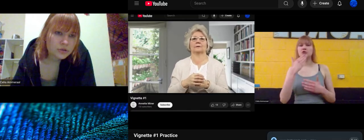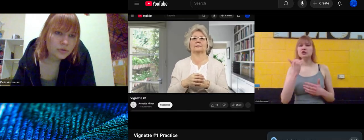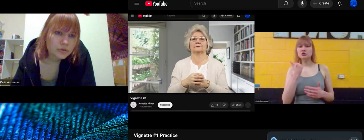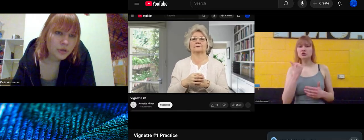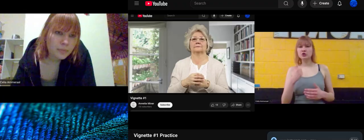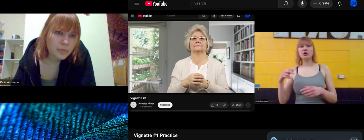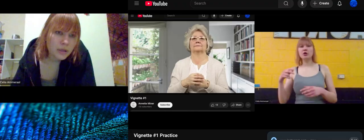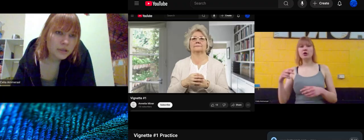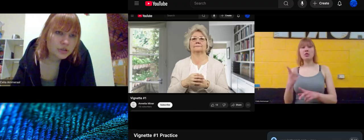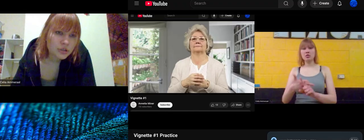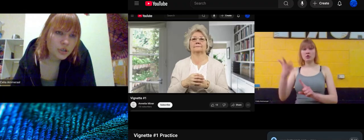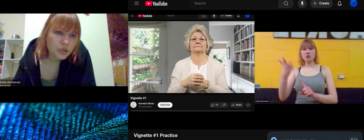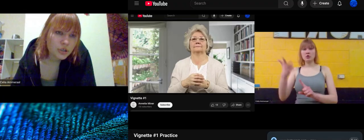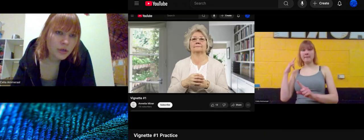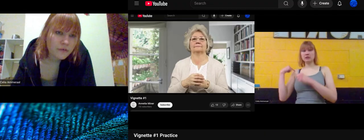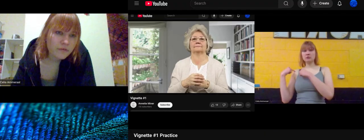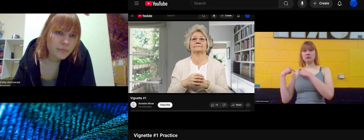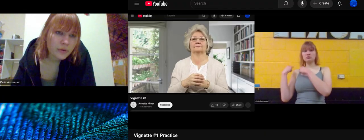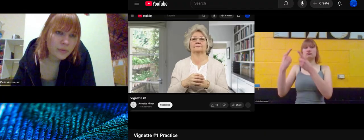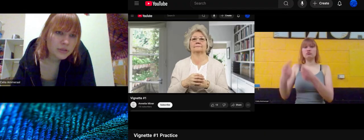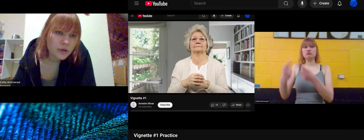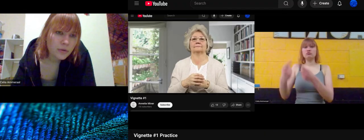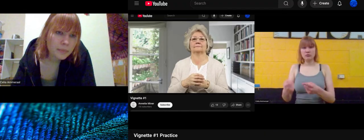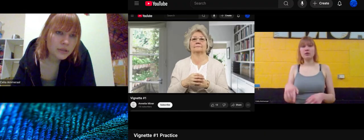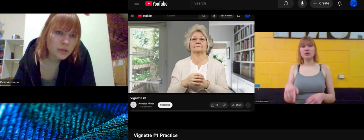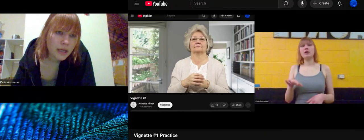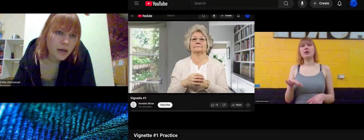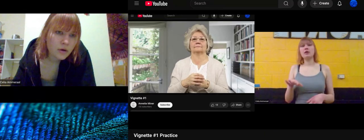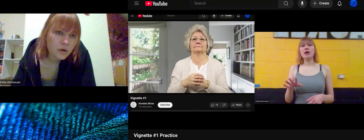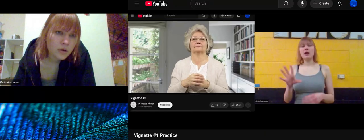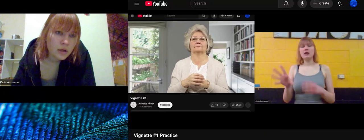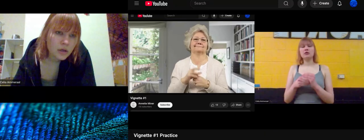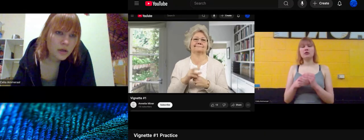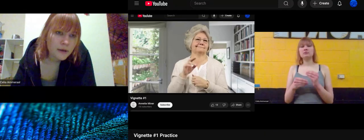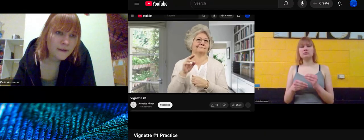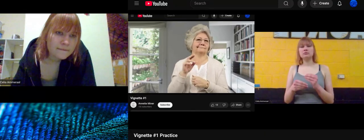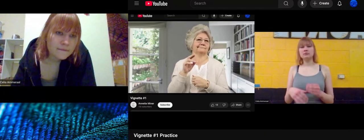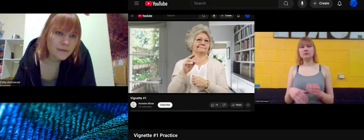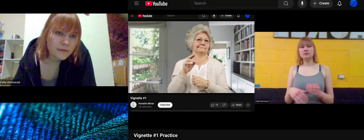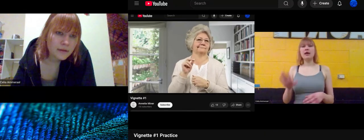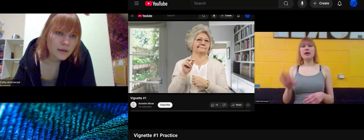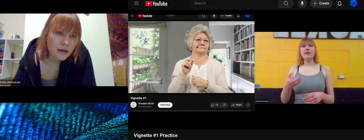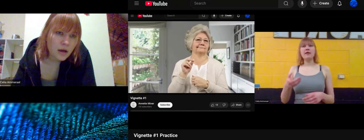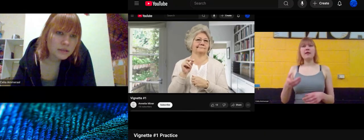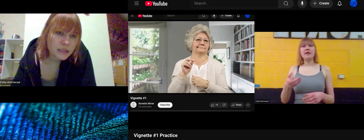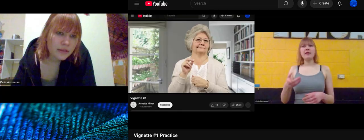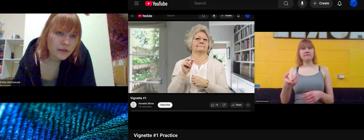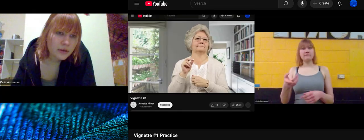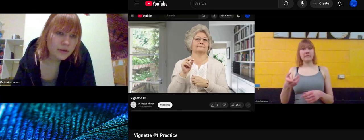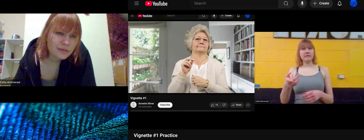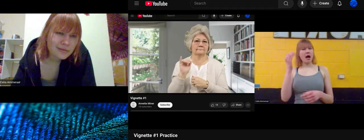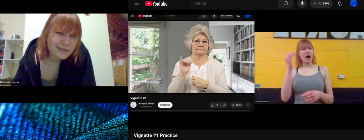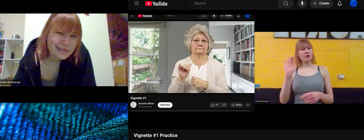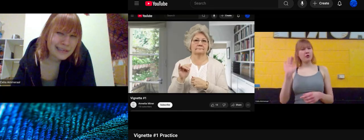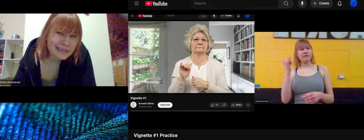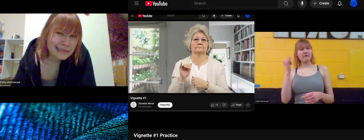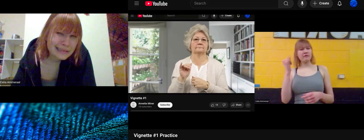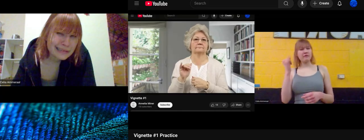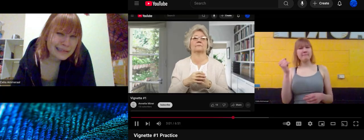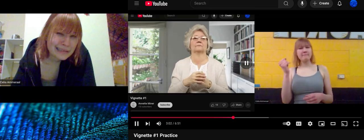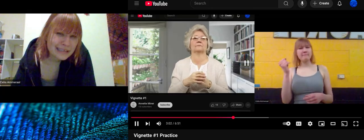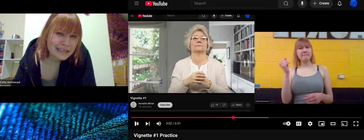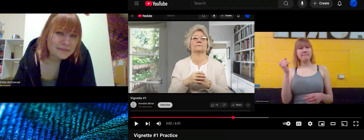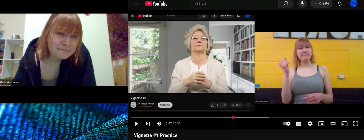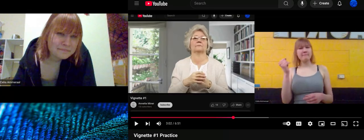score. I don't know if you'll remember, but the first time you came in, your number was 10.0, and your most recent